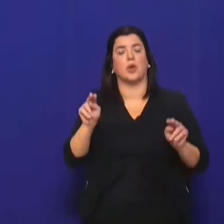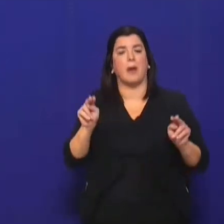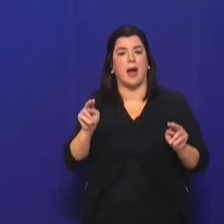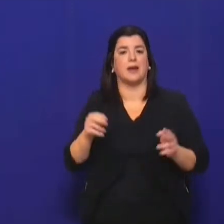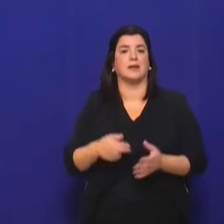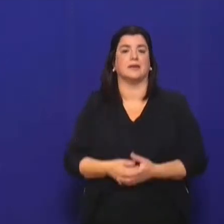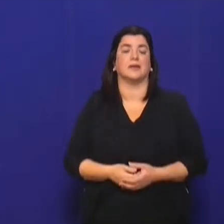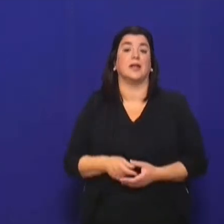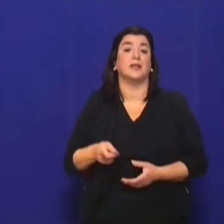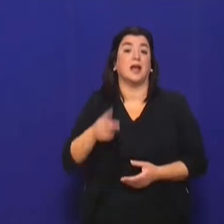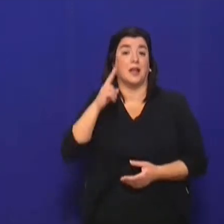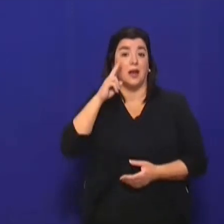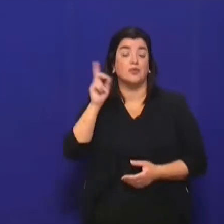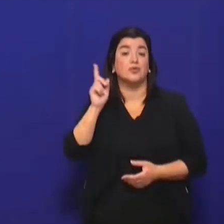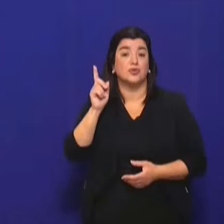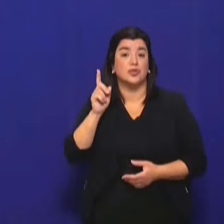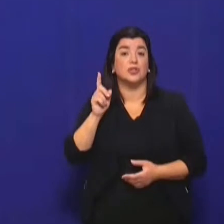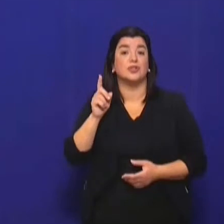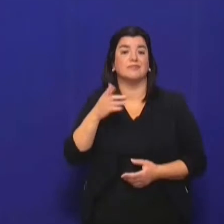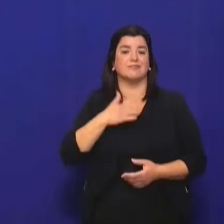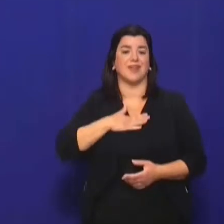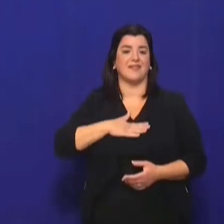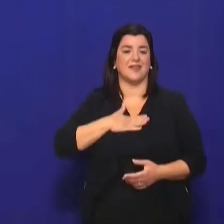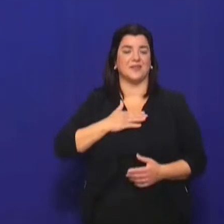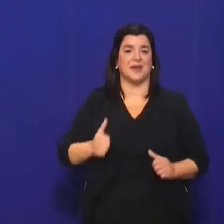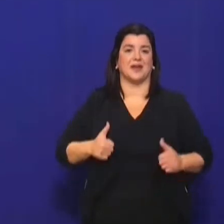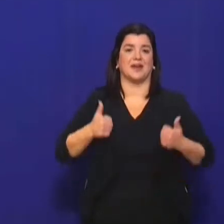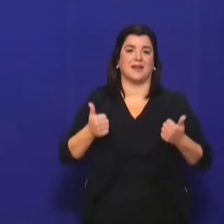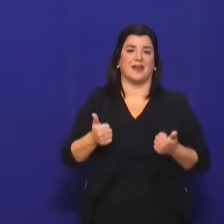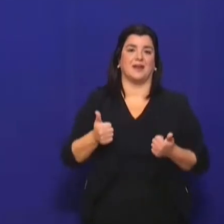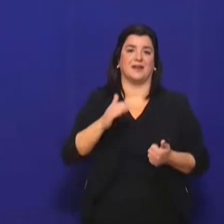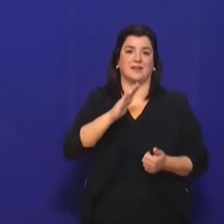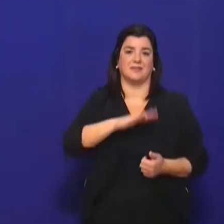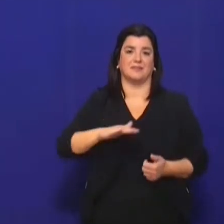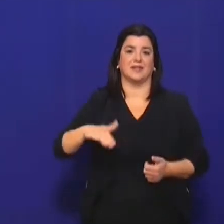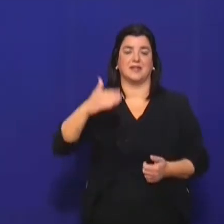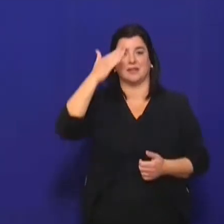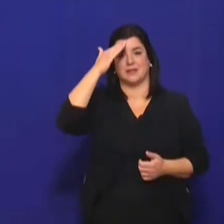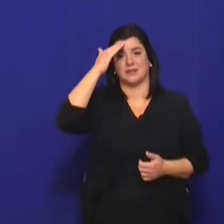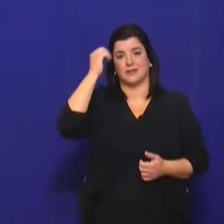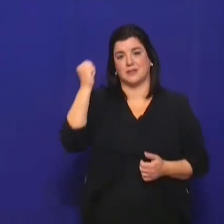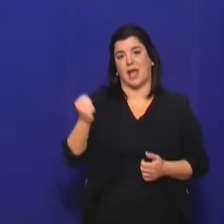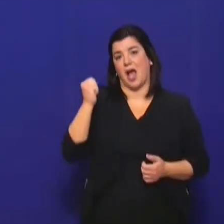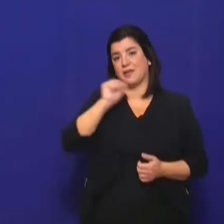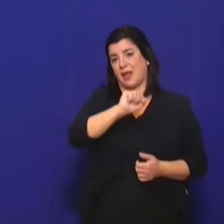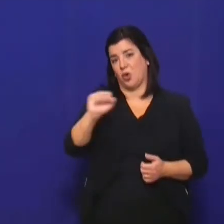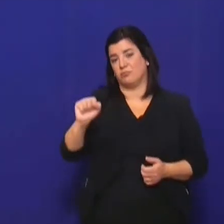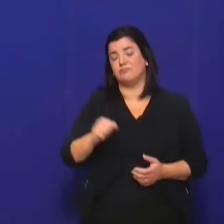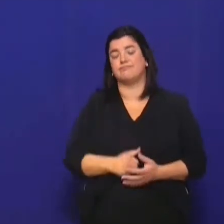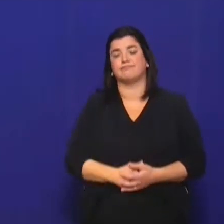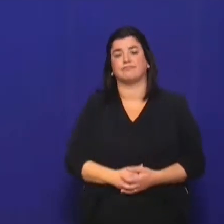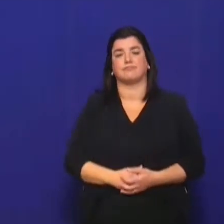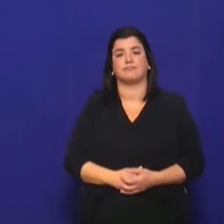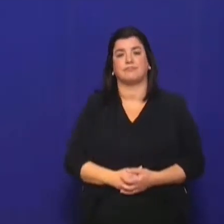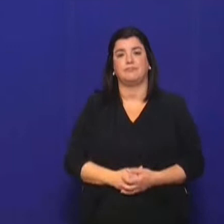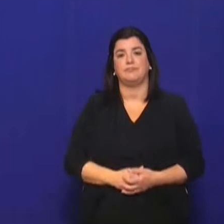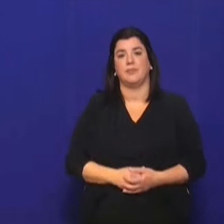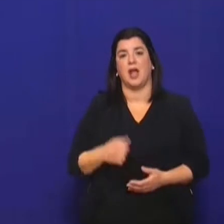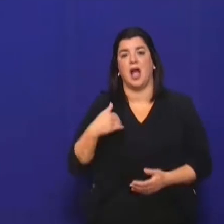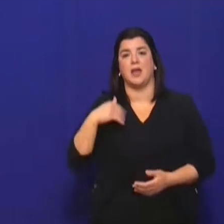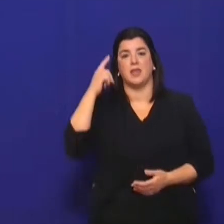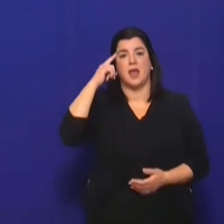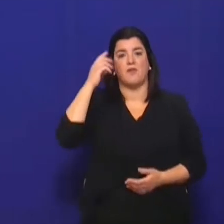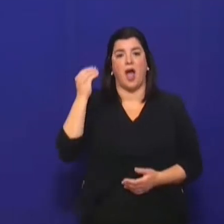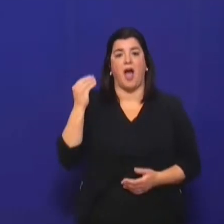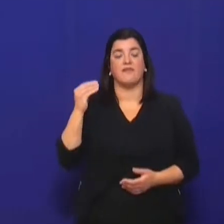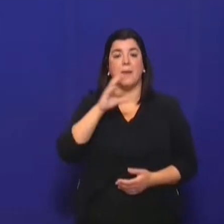l-impatt ukoll fuq il-saħħa tal-persuni. Nafu li hemm ħafna pajjiżi li għandhom